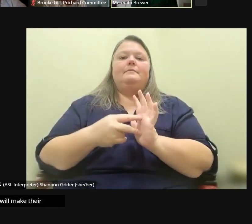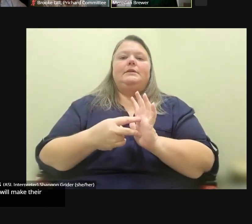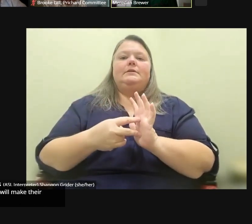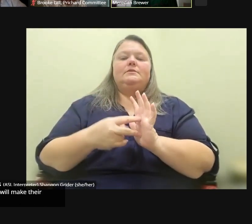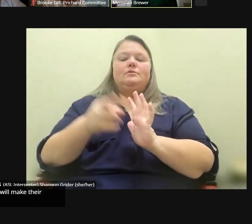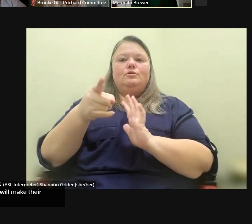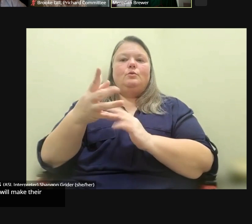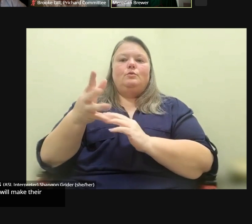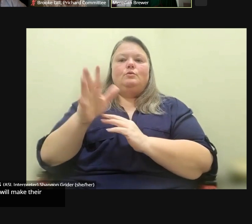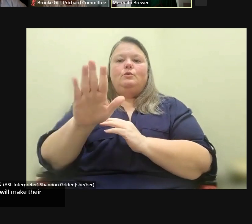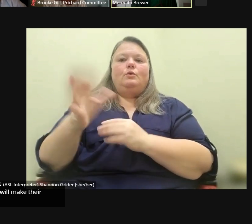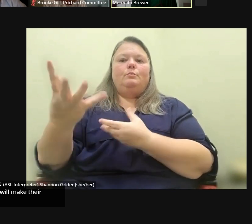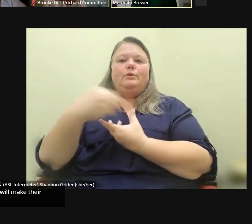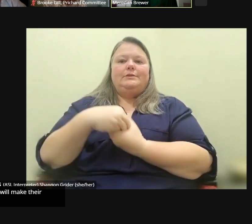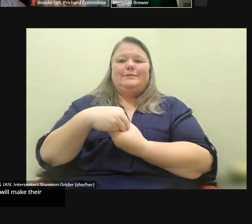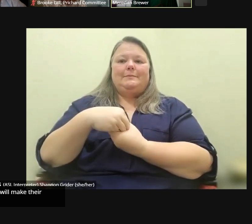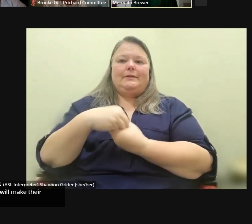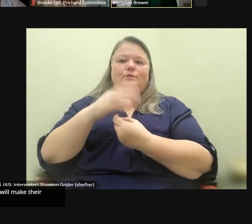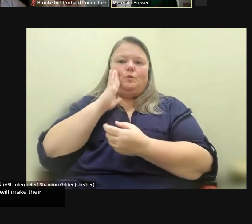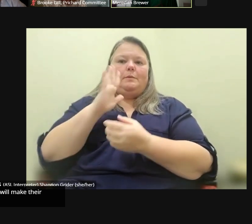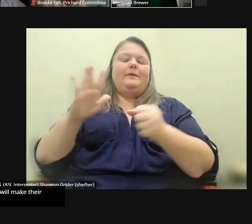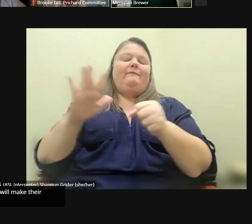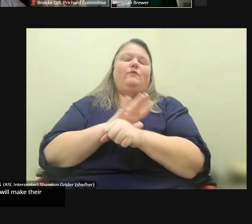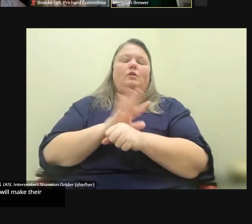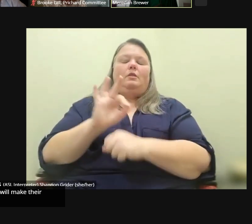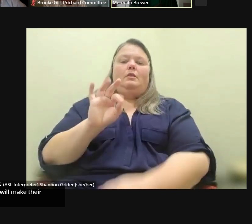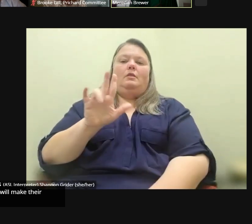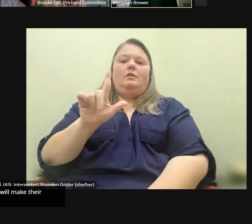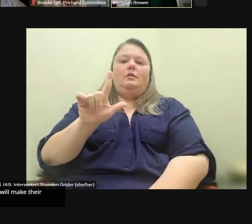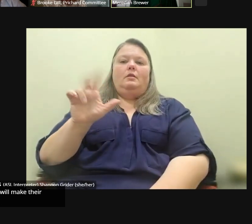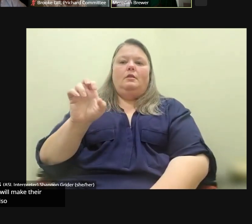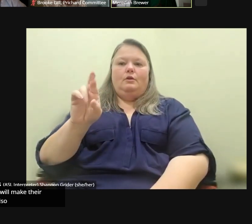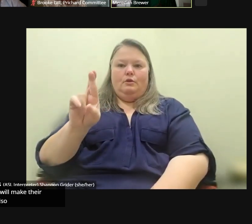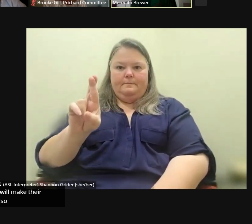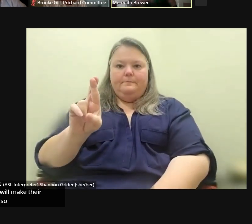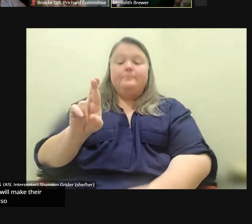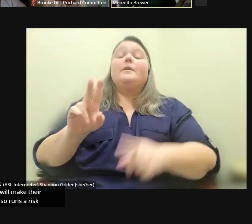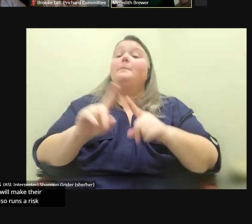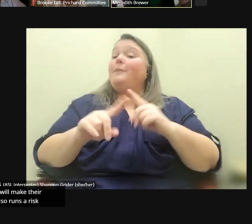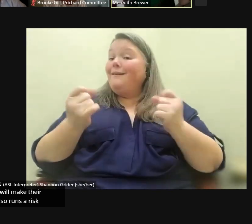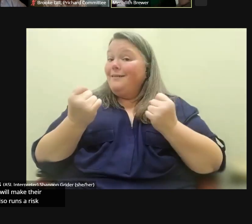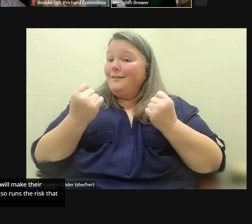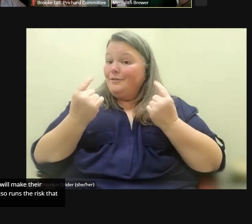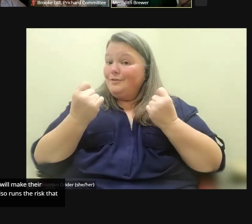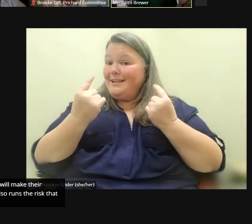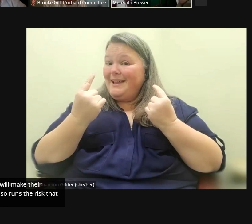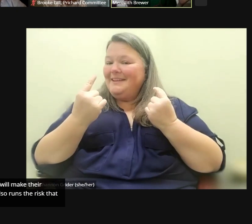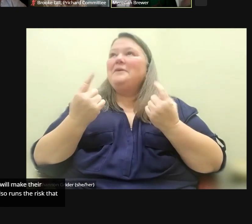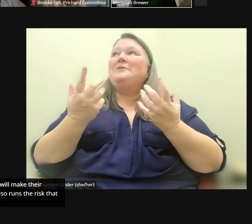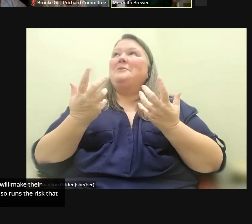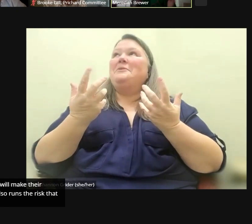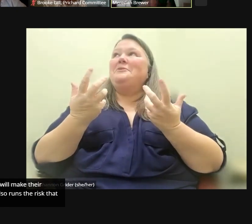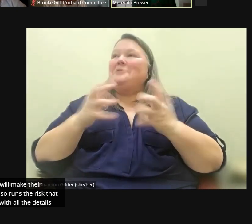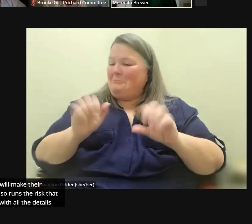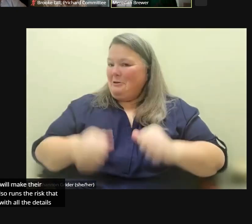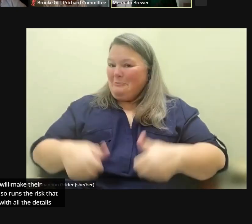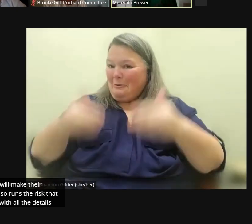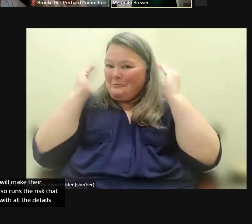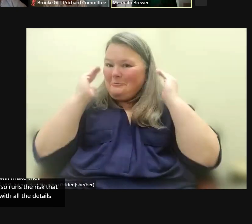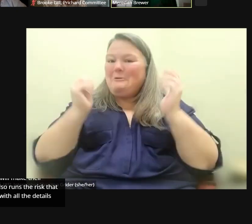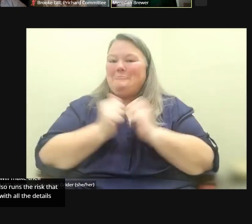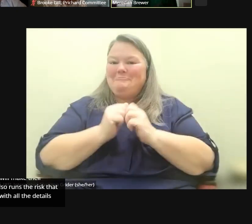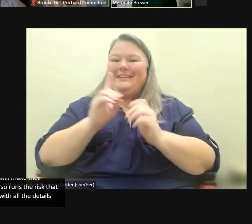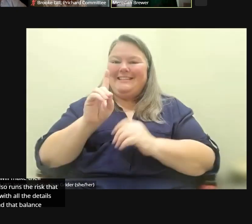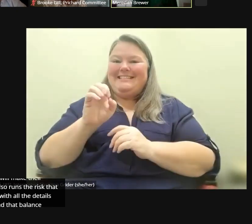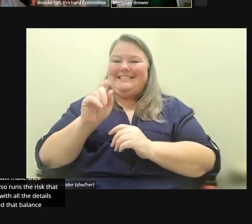participation fuller. But that also runs the risk that we are overwhelming people with all the details, right? And so we're trying to find that